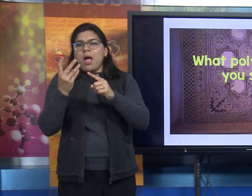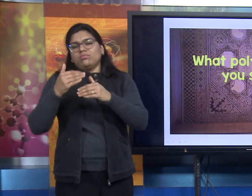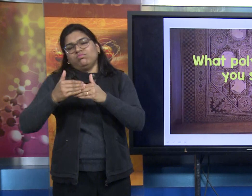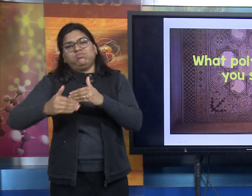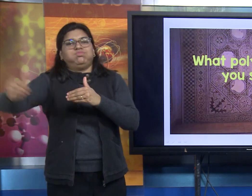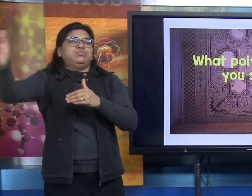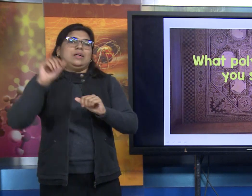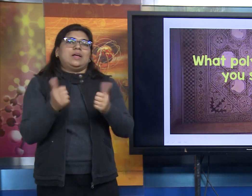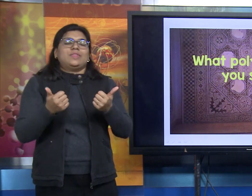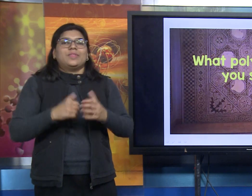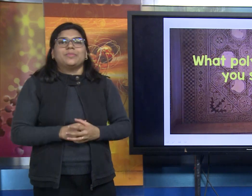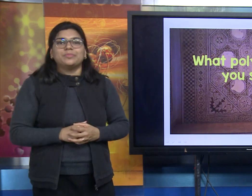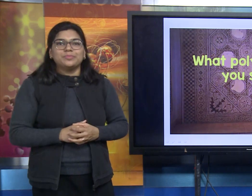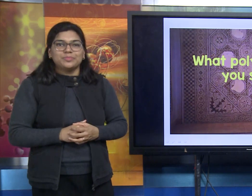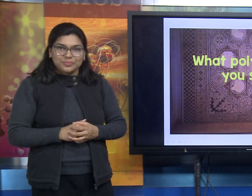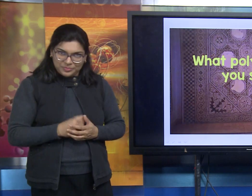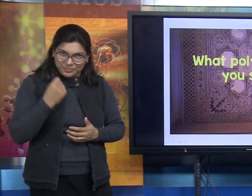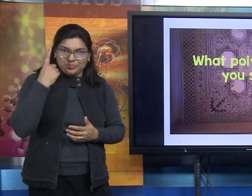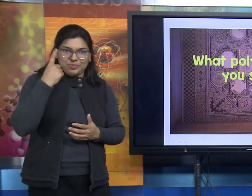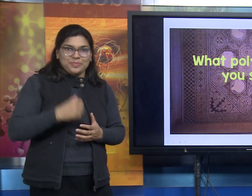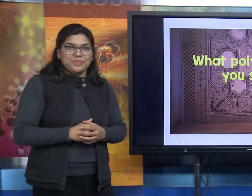basic knowledge which we need to know.